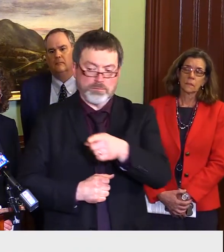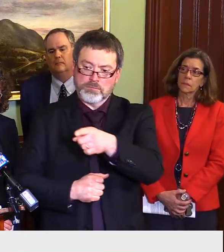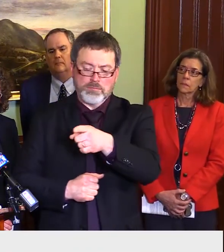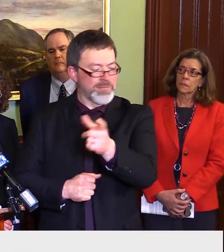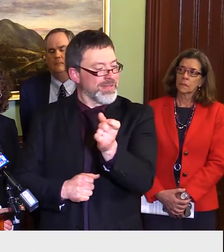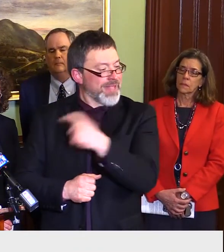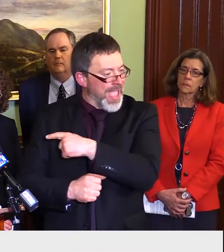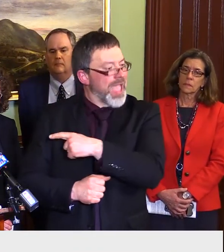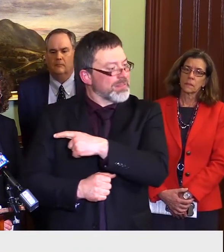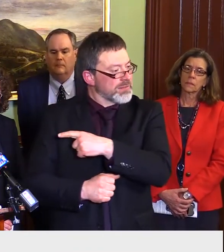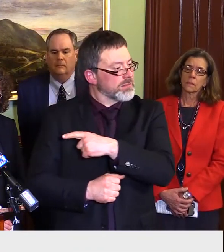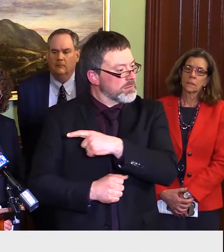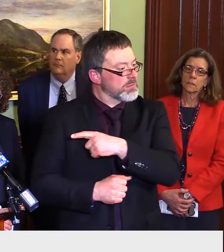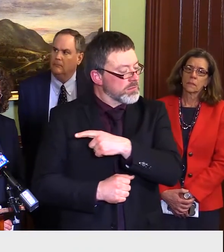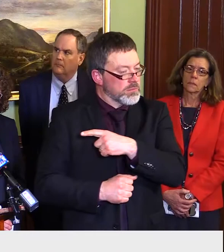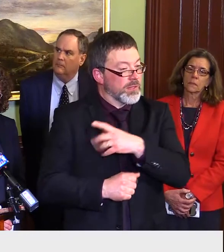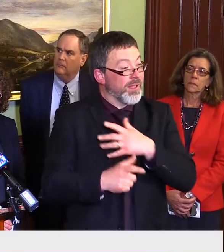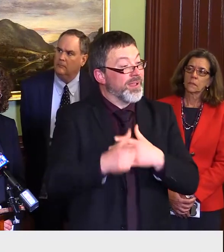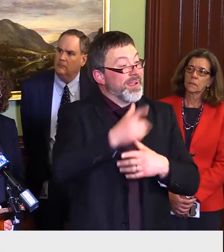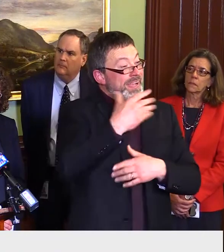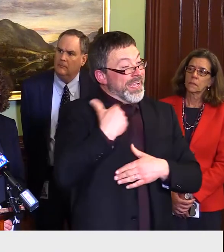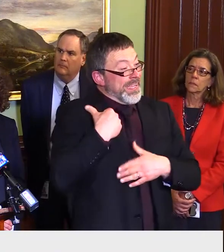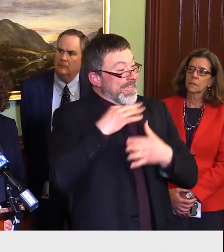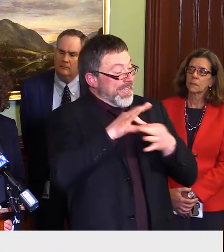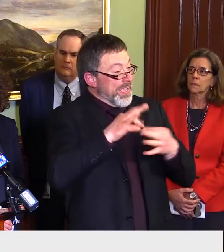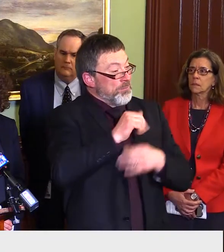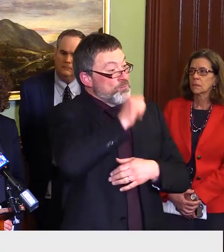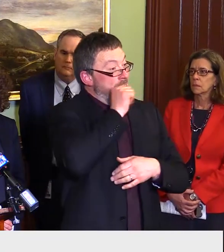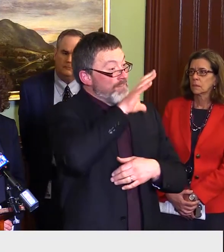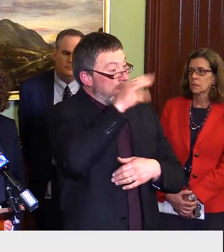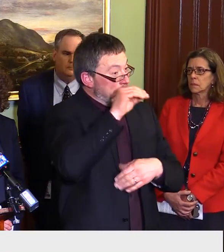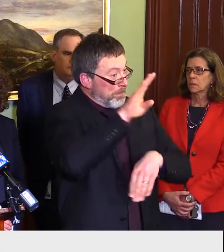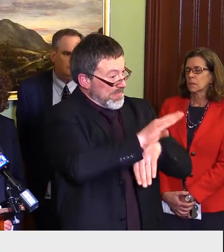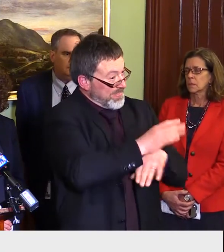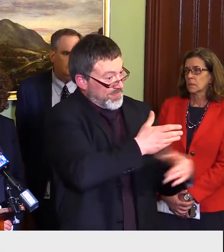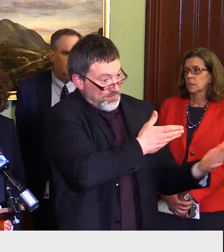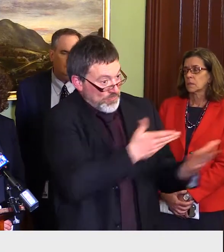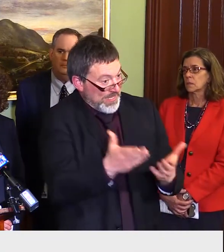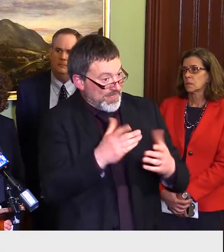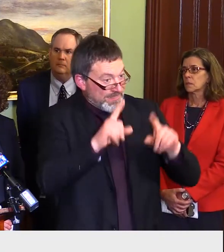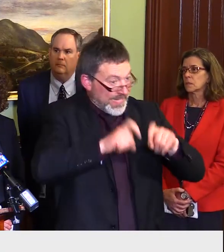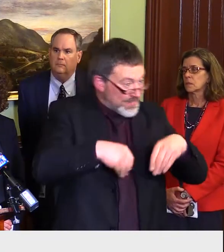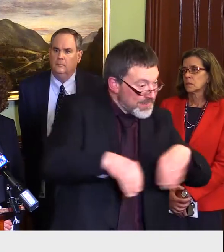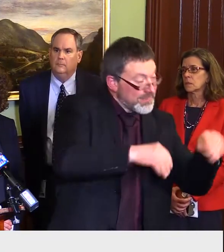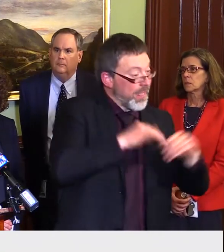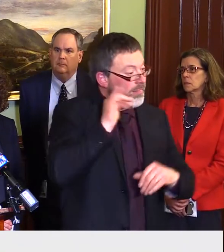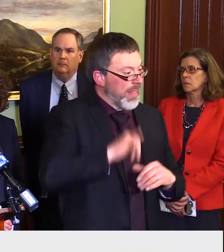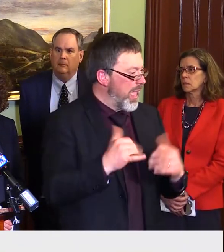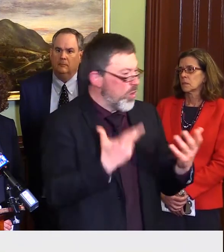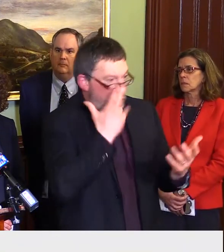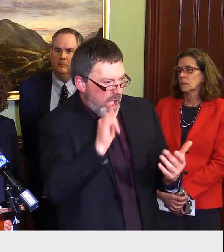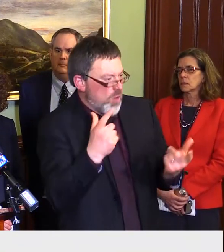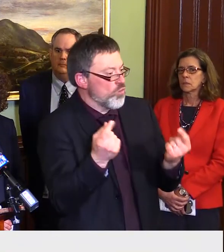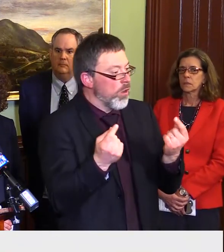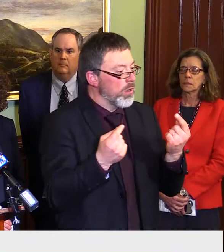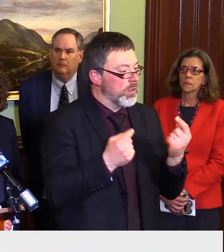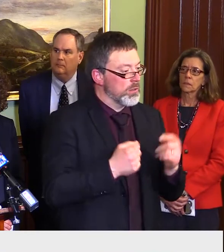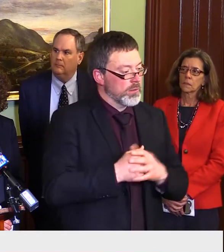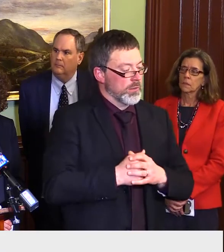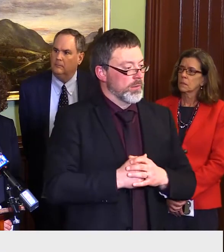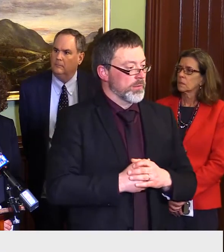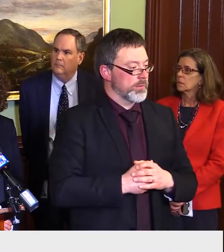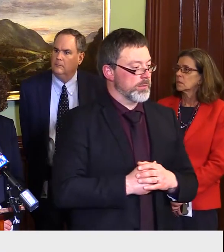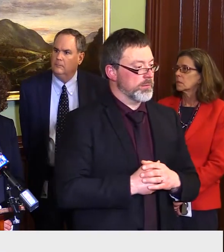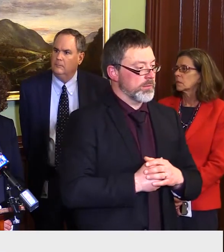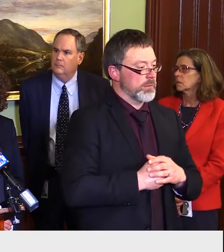some large companies that I think in New York I've heard that there are companies that are coming forward. They'd have to be approved by the